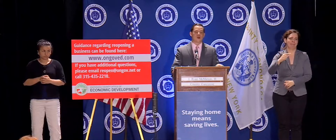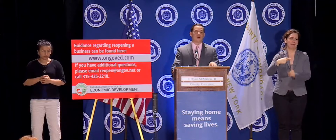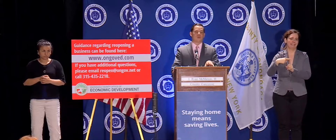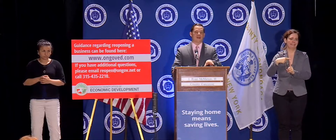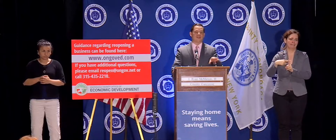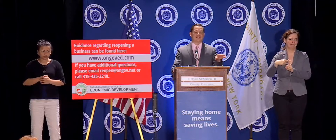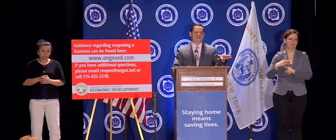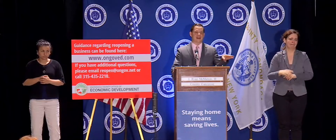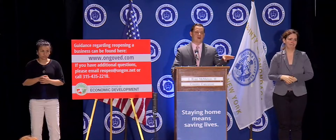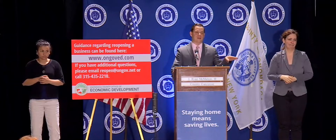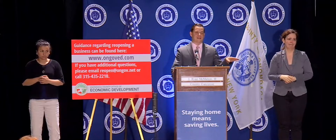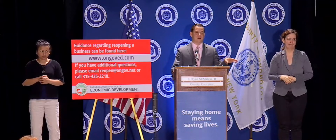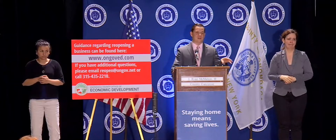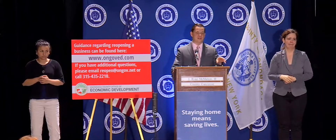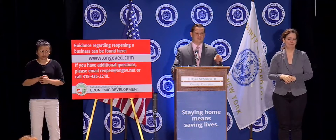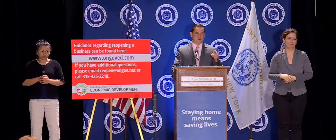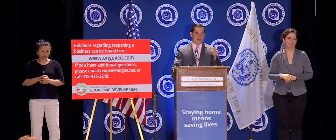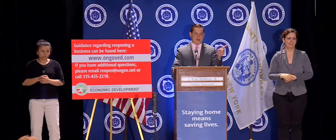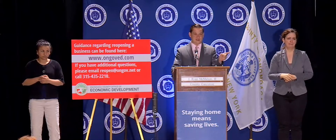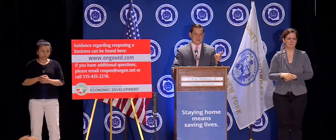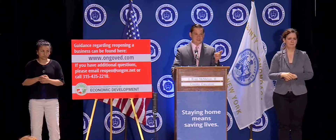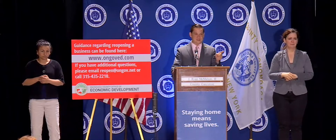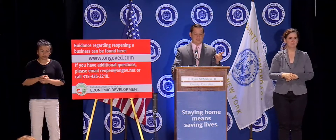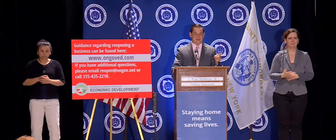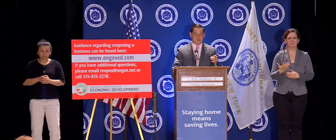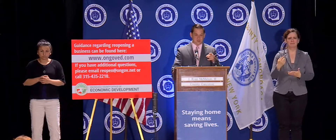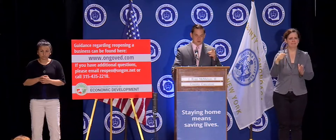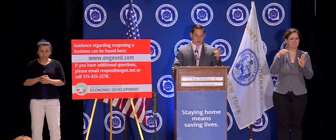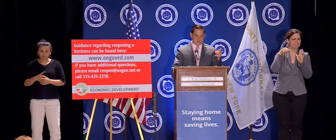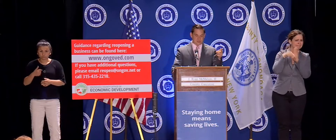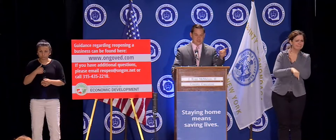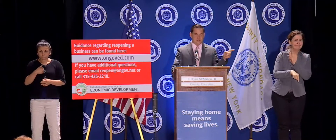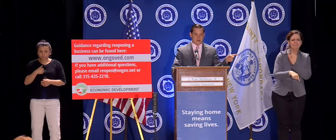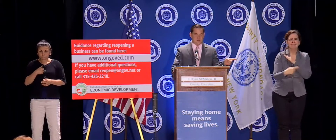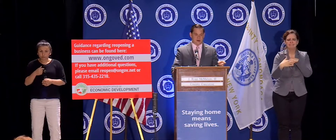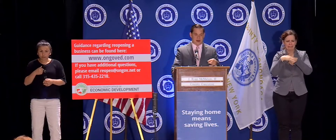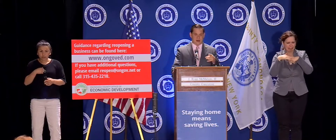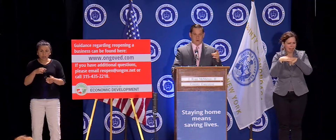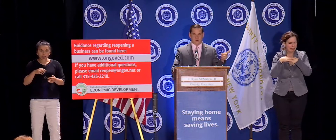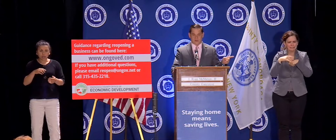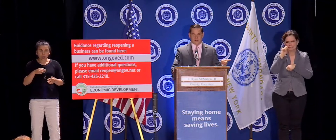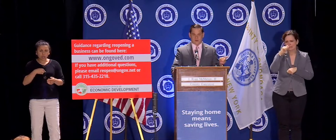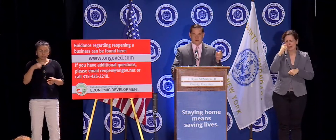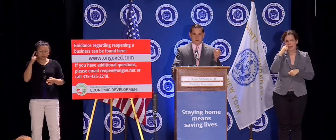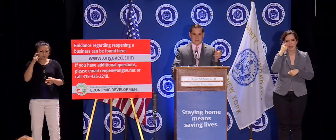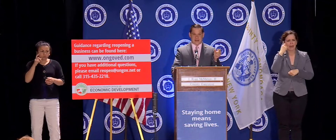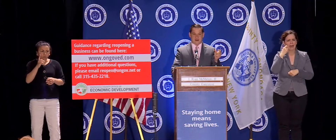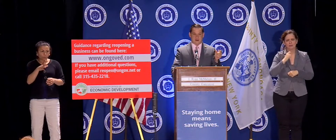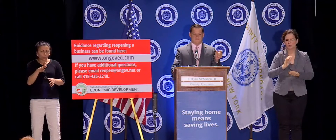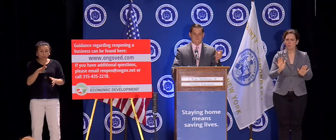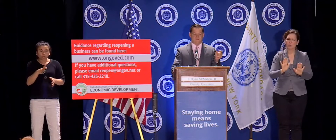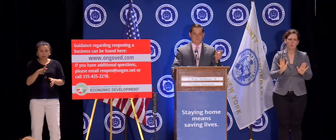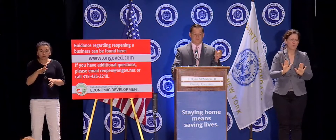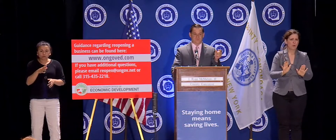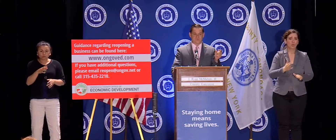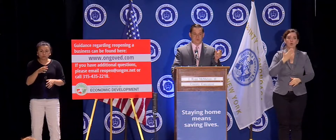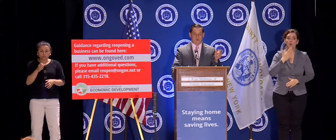vague. No. But I think that's how you gotta. It's a good question about how the